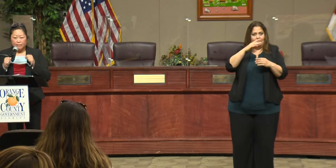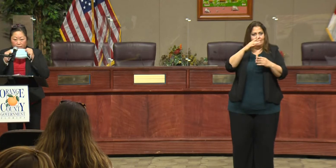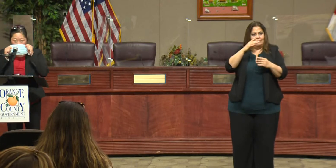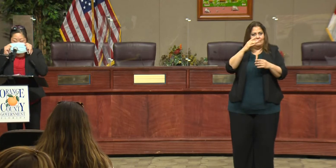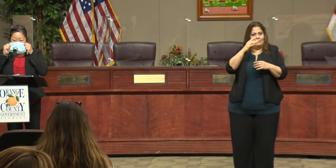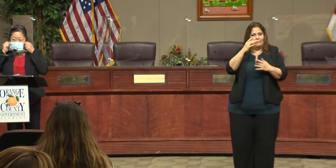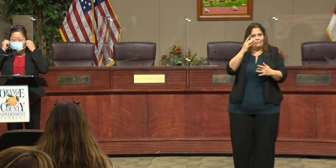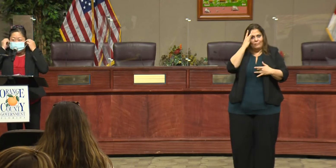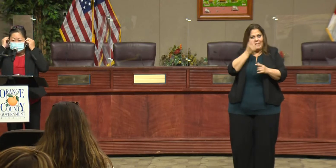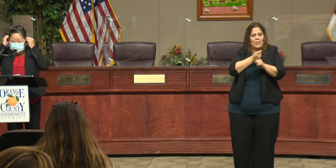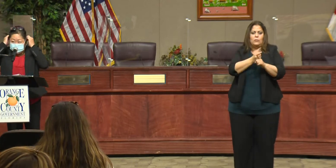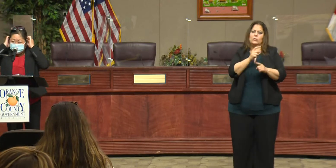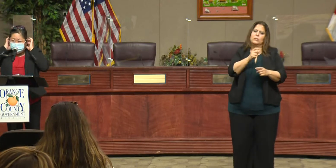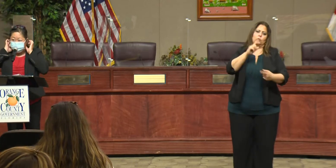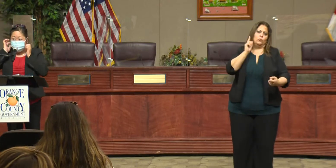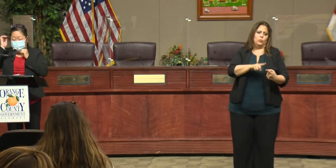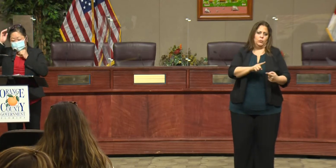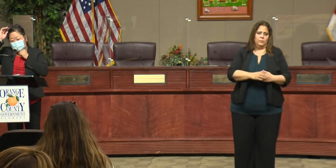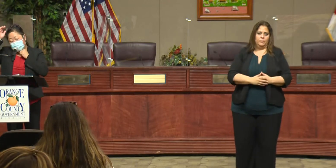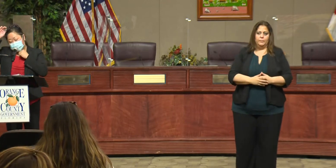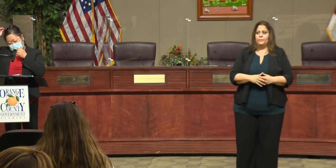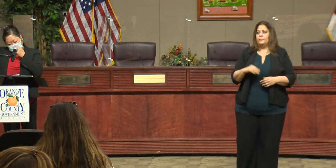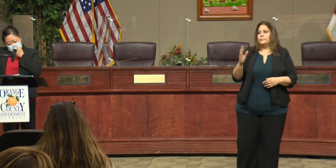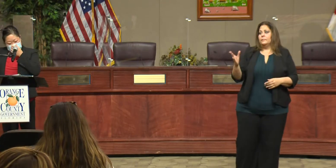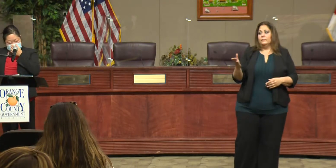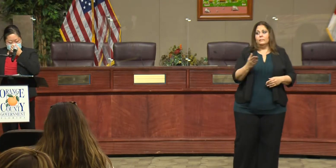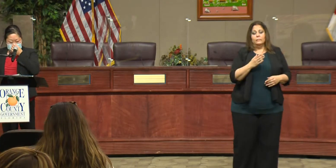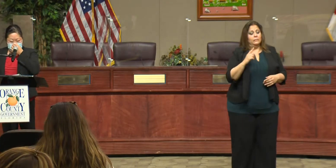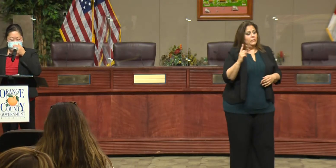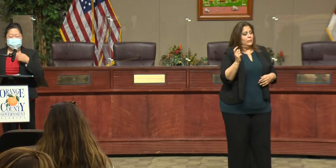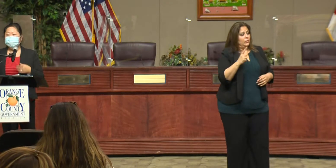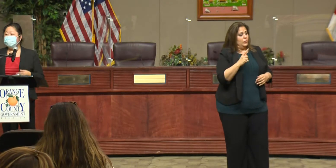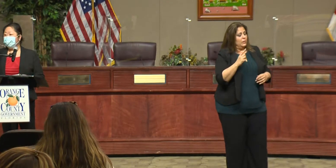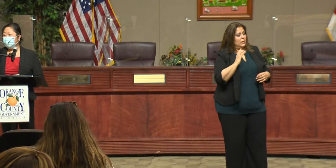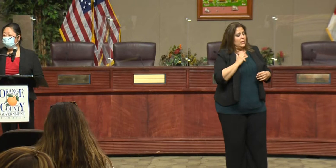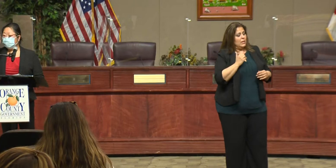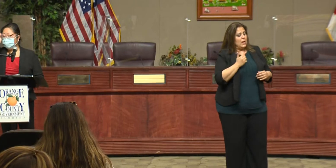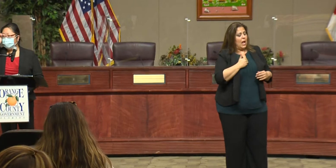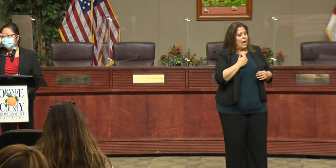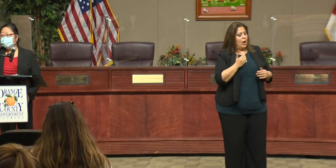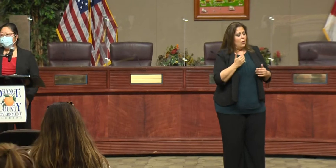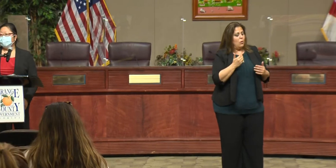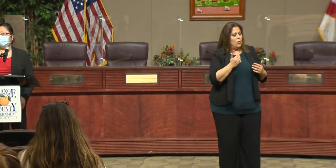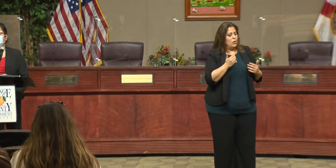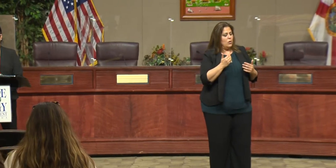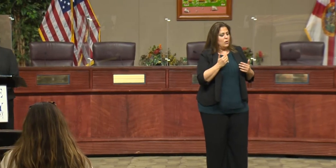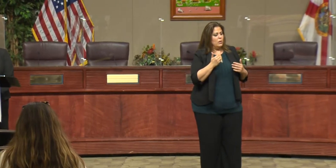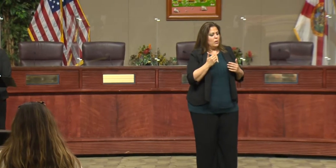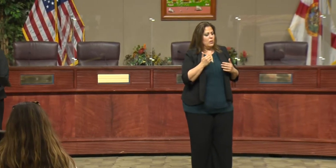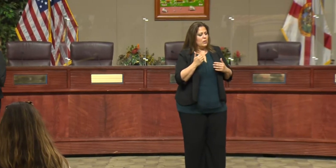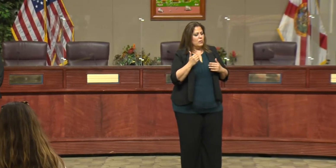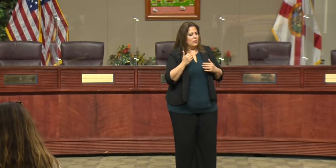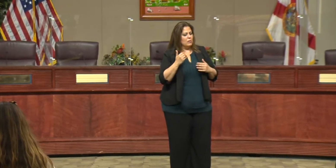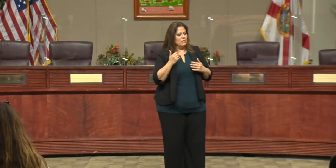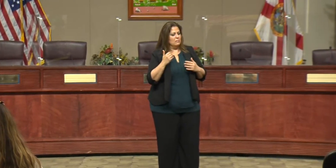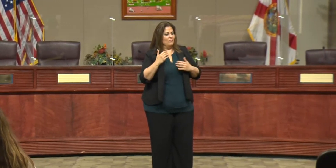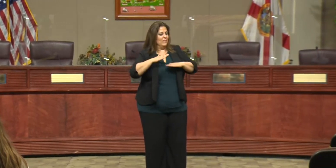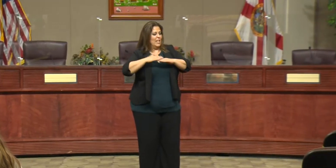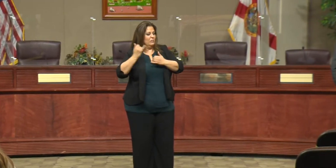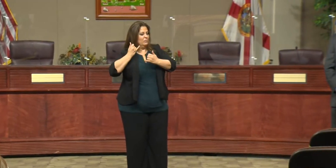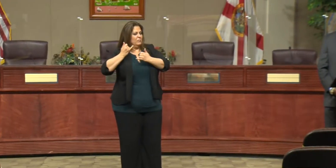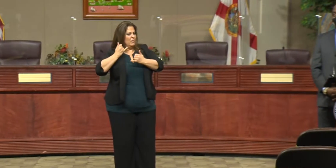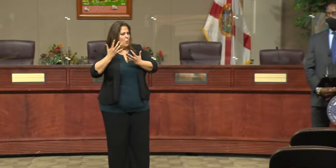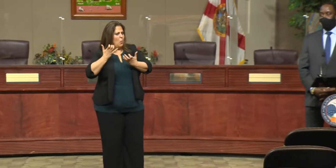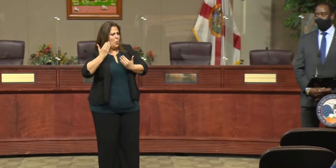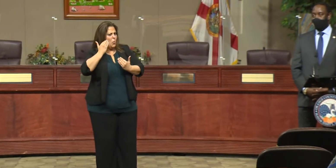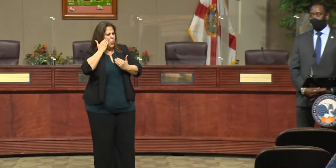Hadass with WESH 2. Mayor, our desk has been getting a lot of questions from people who want to know if there's any kind of a timeline